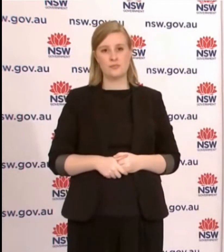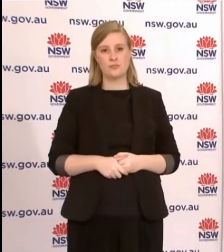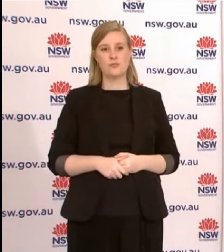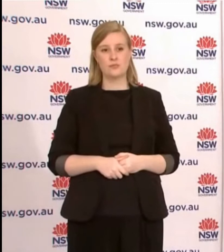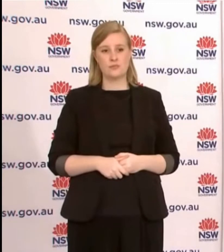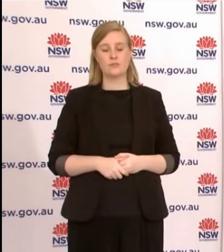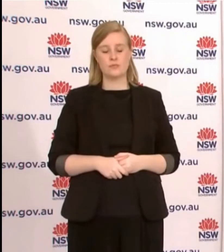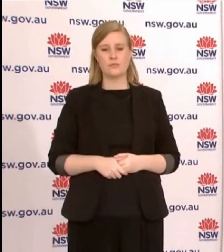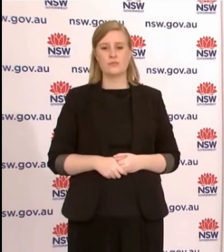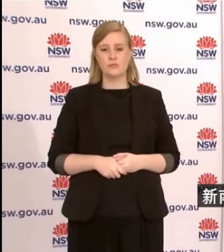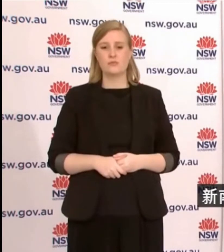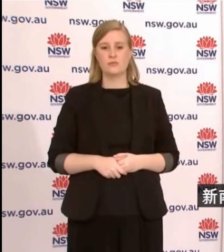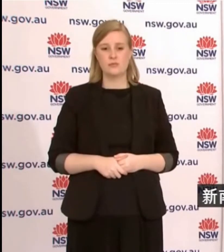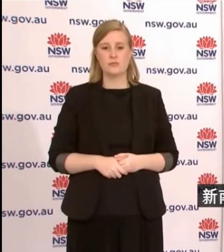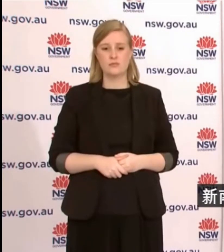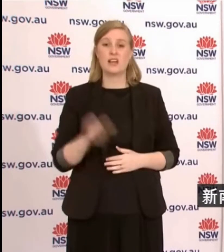New South Wales reported